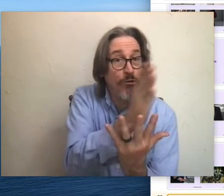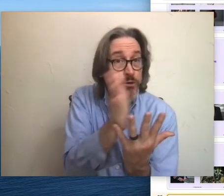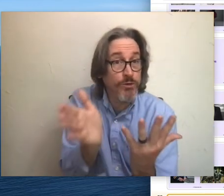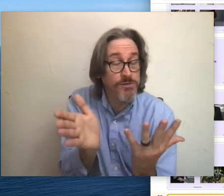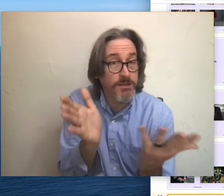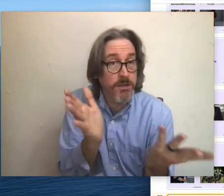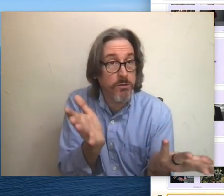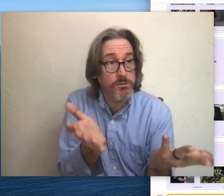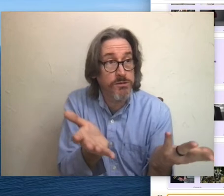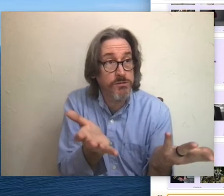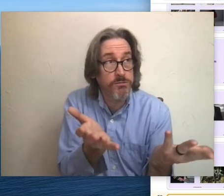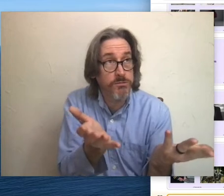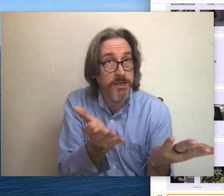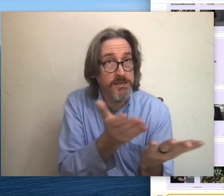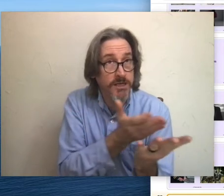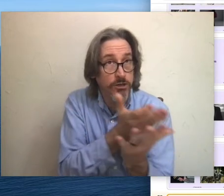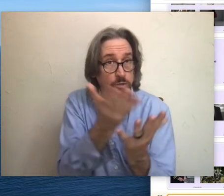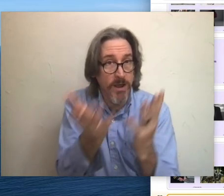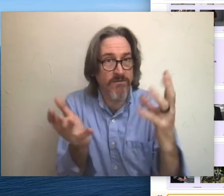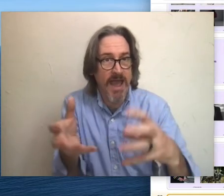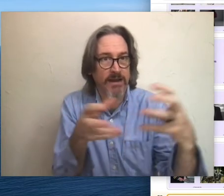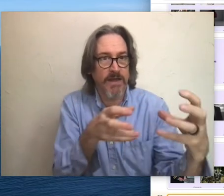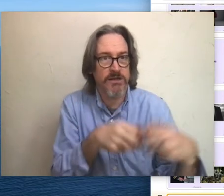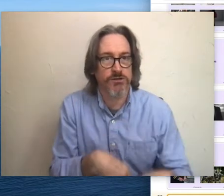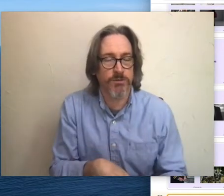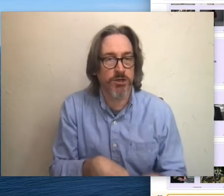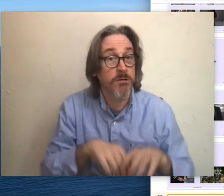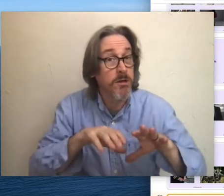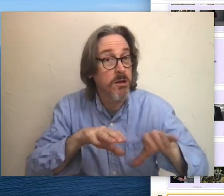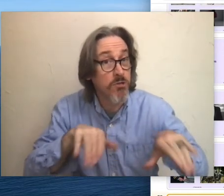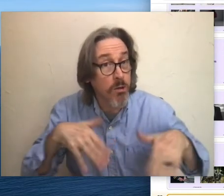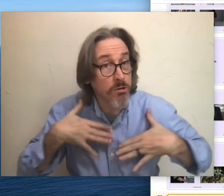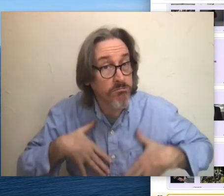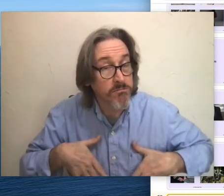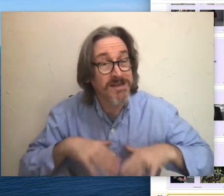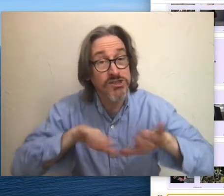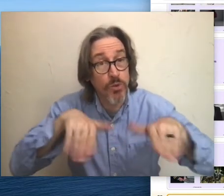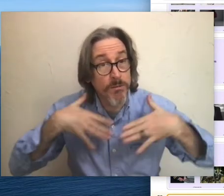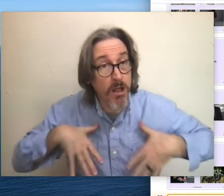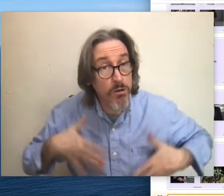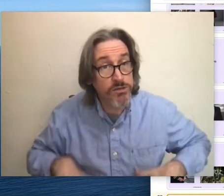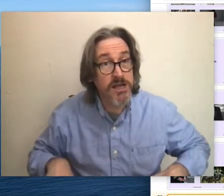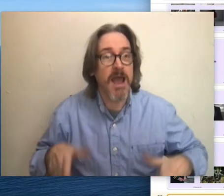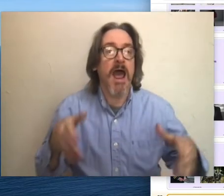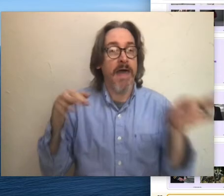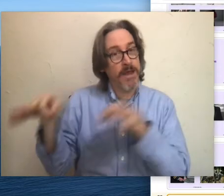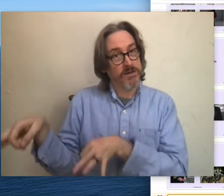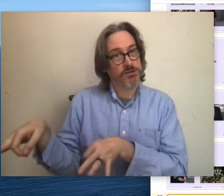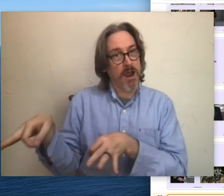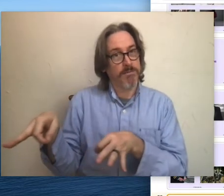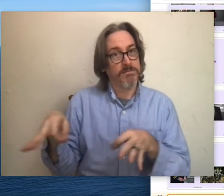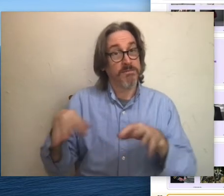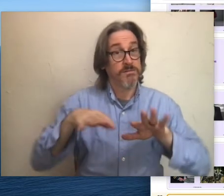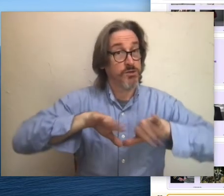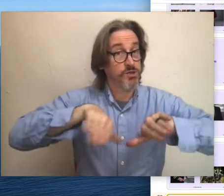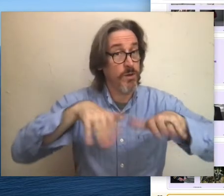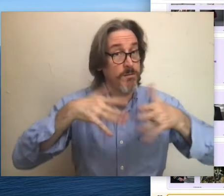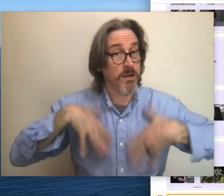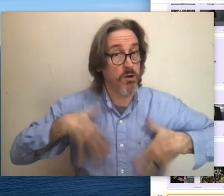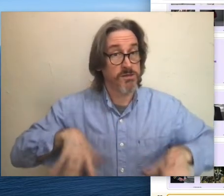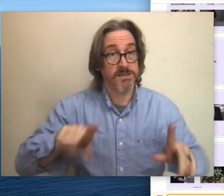how you use the clothes is a good way of adding that description. Swim clothes and then describe.